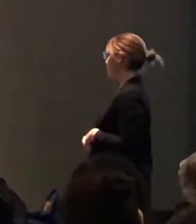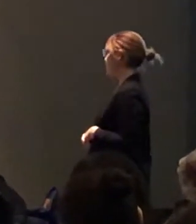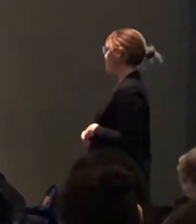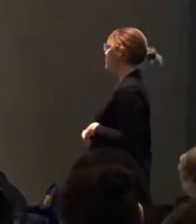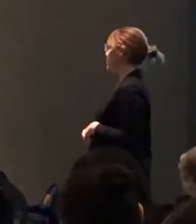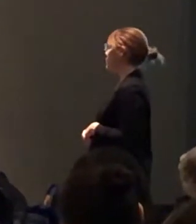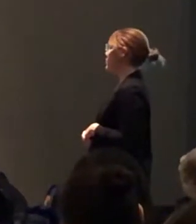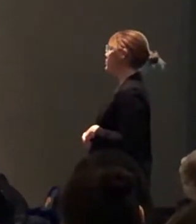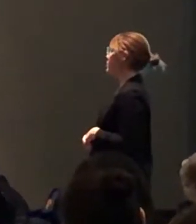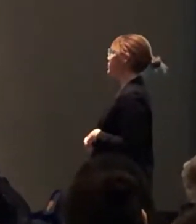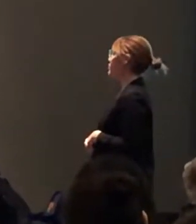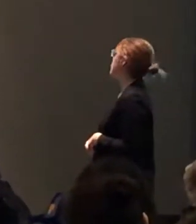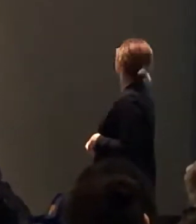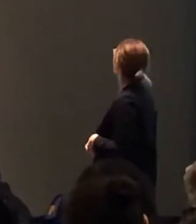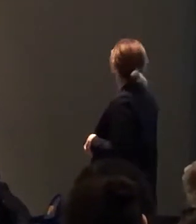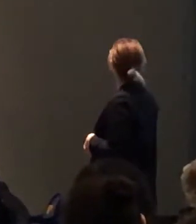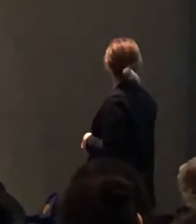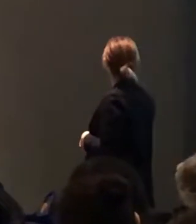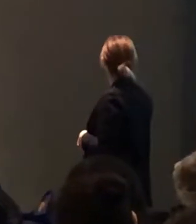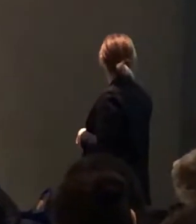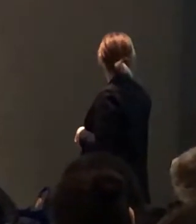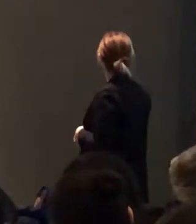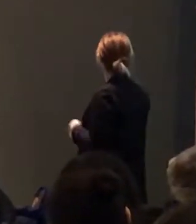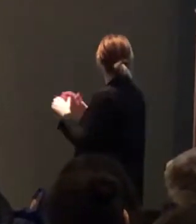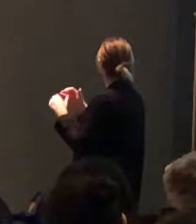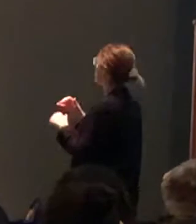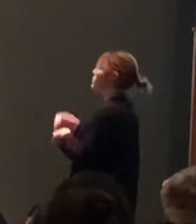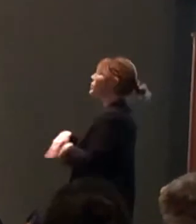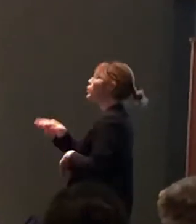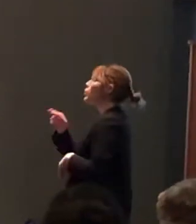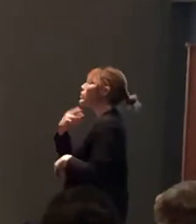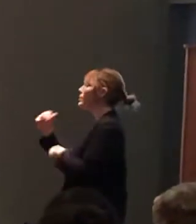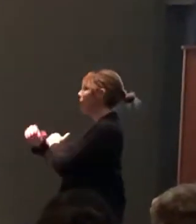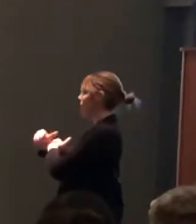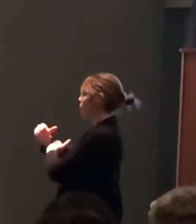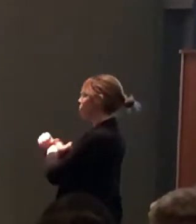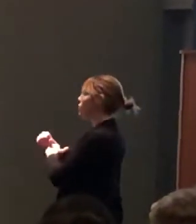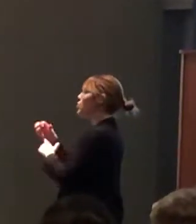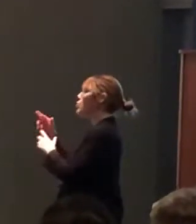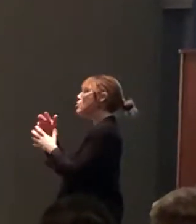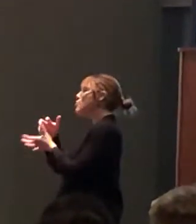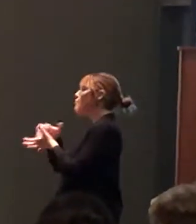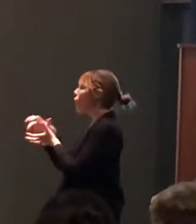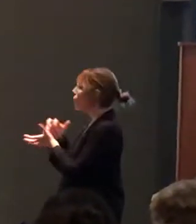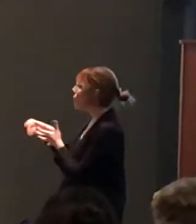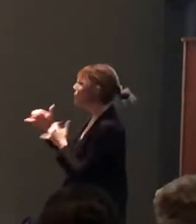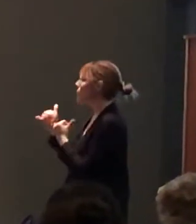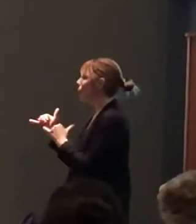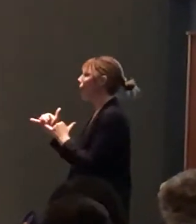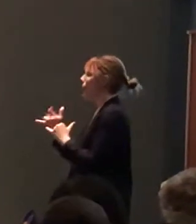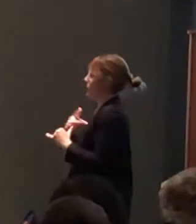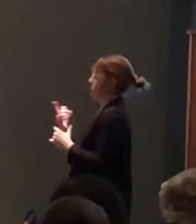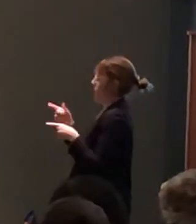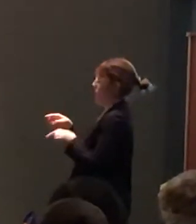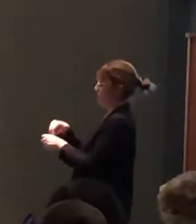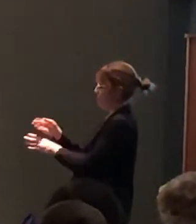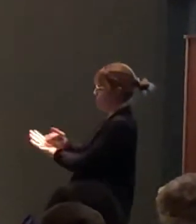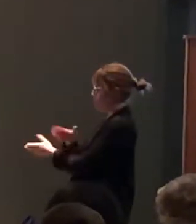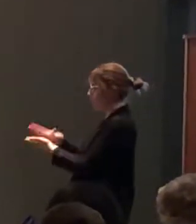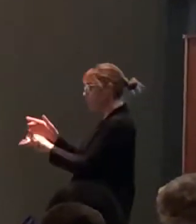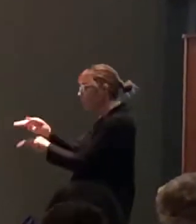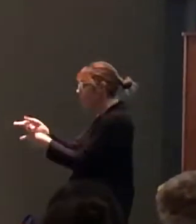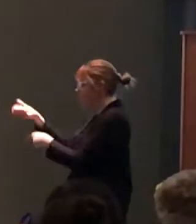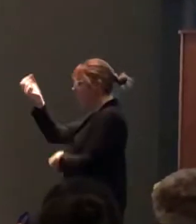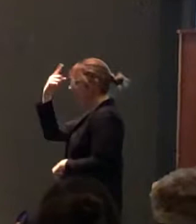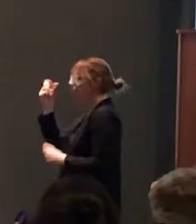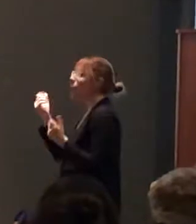So let's think about risk and hazard, okay? So rough and tumble play is prevalent in the preschool classroom, right?